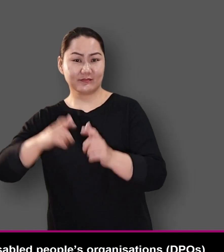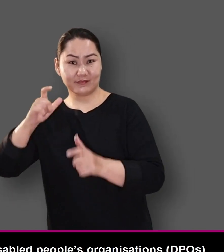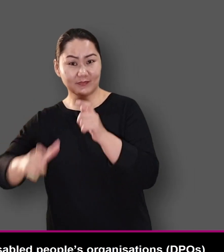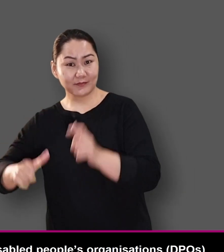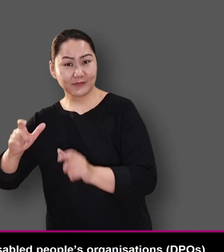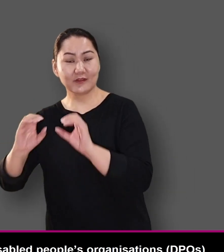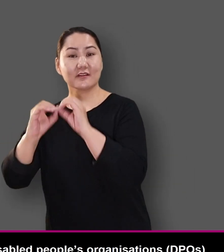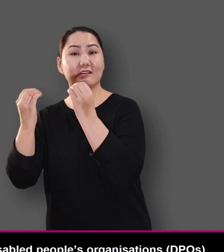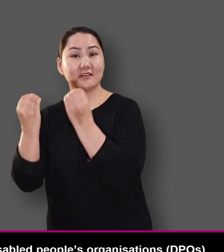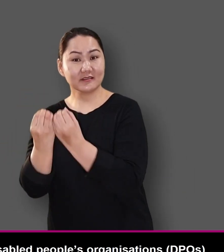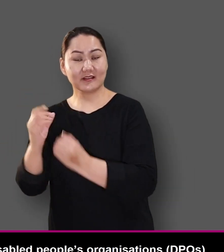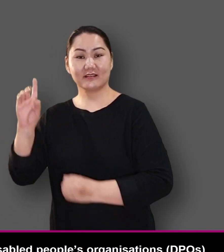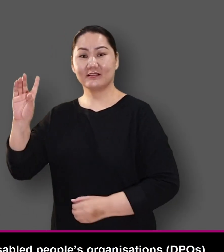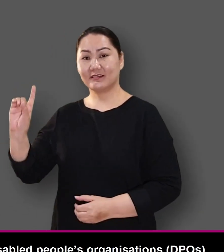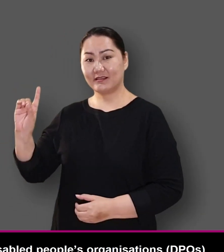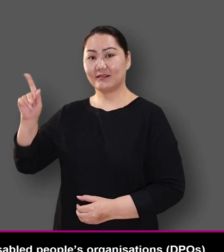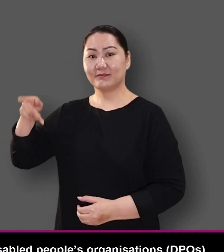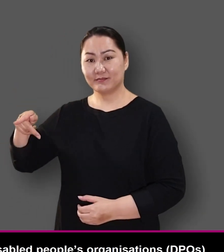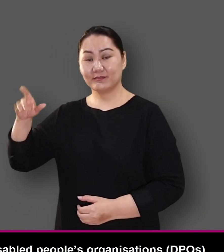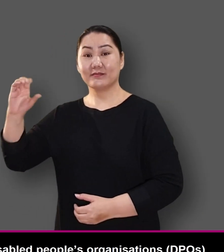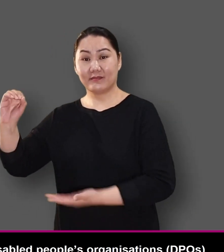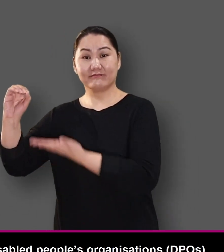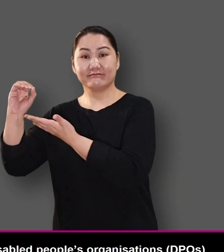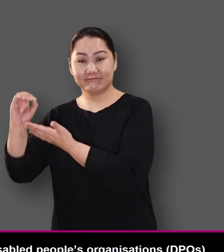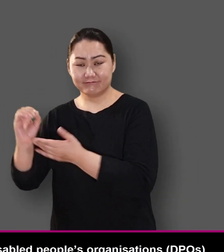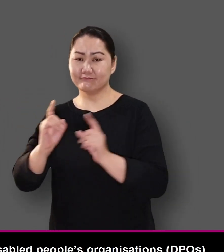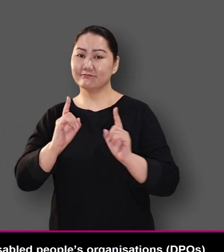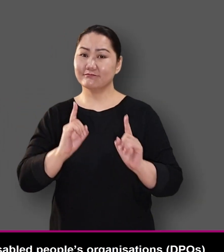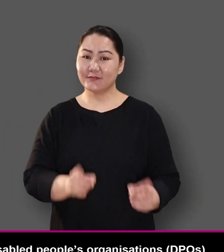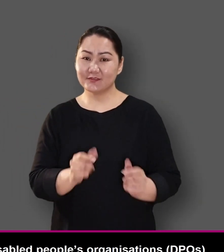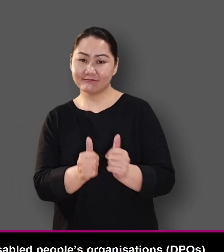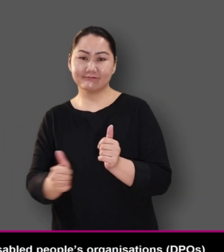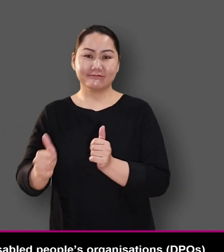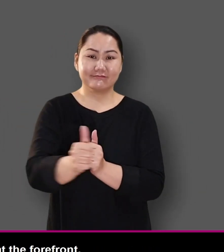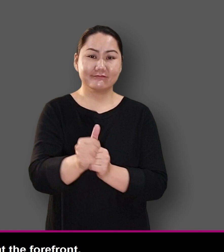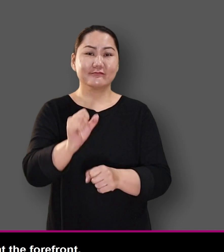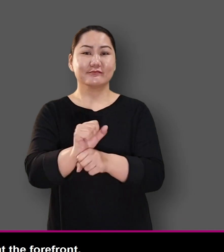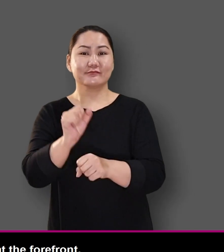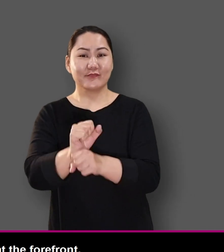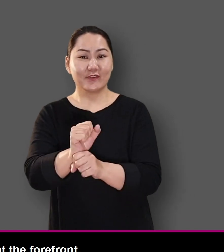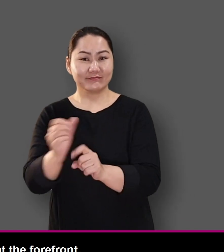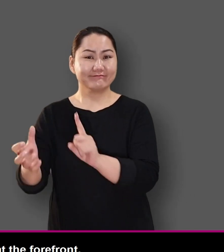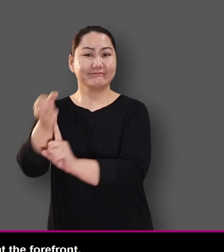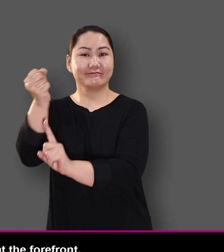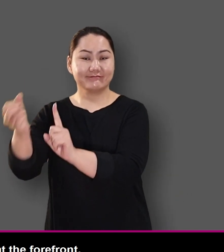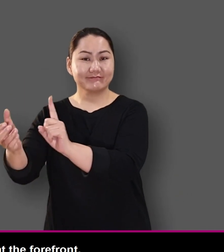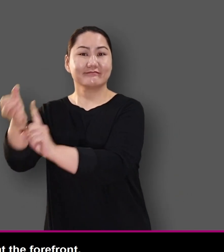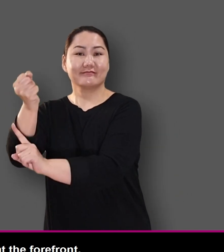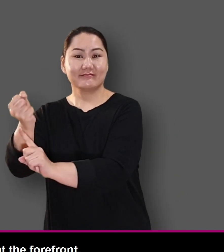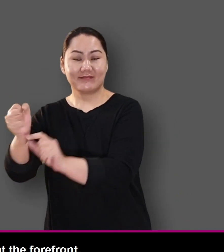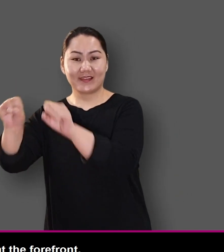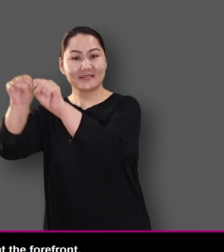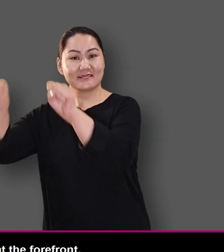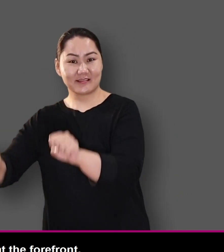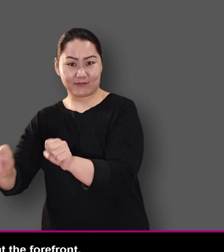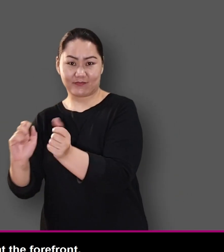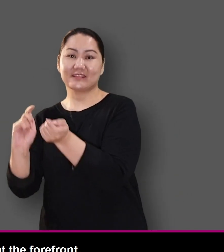persons with disabilities and disabled people's organizations, DPOs, must be at the forefront.